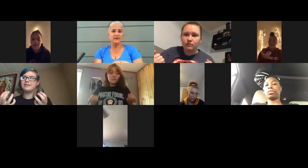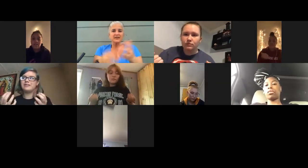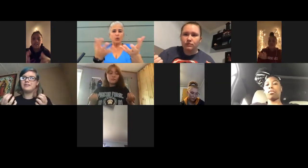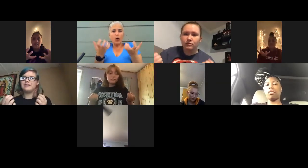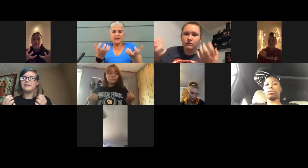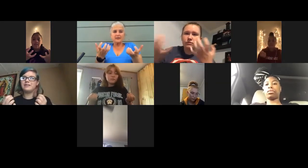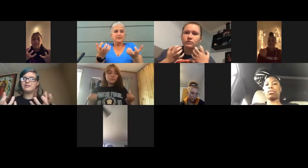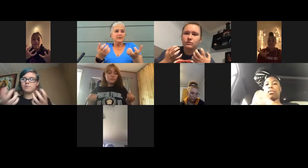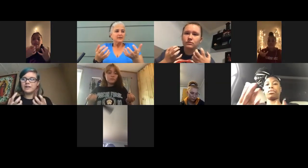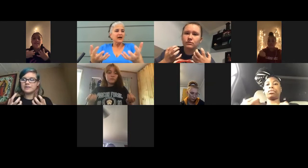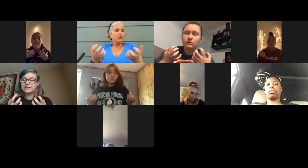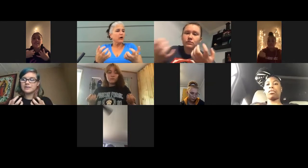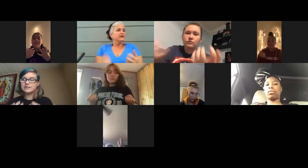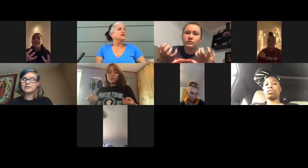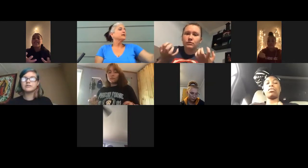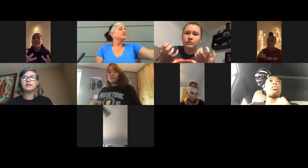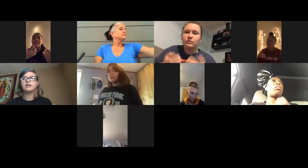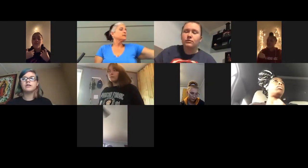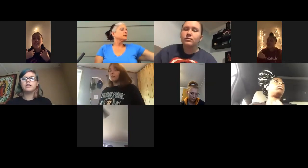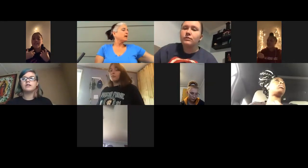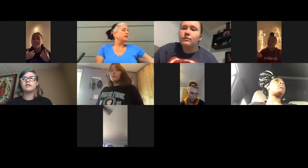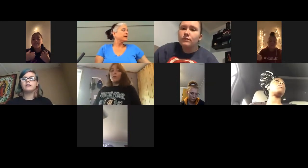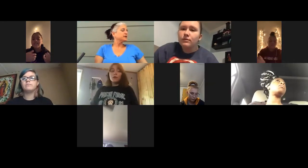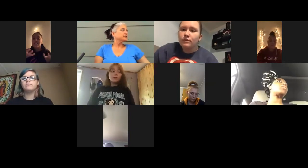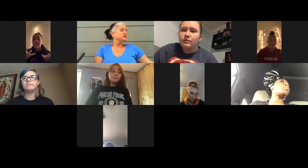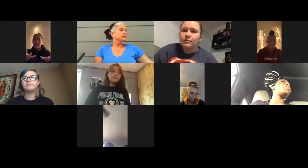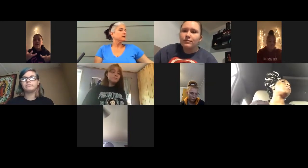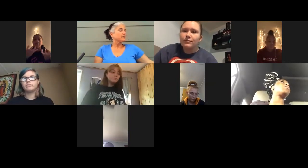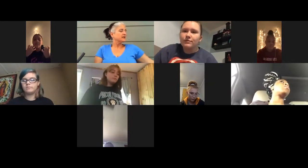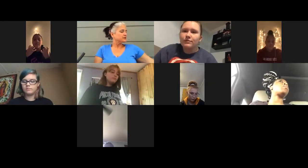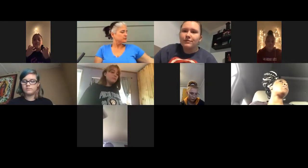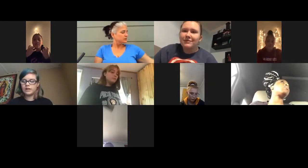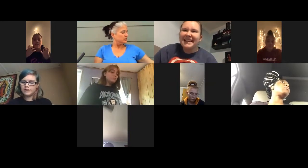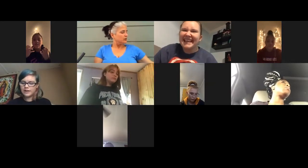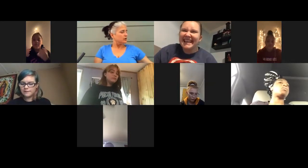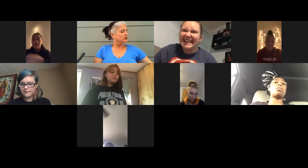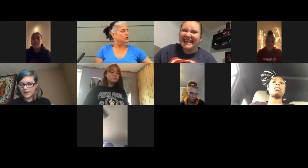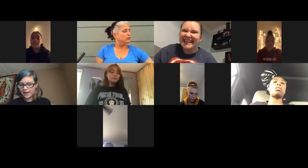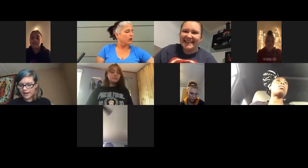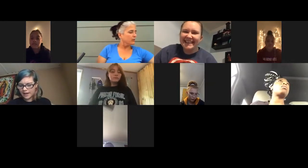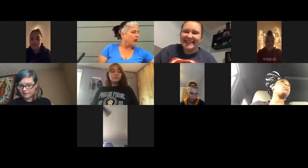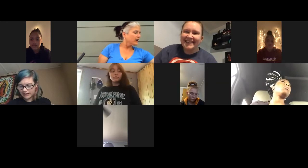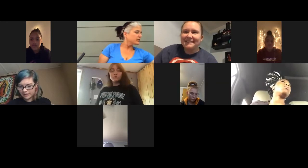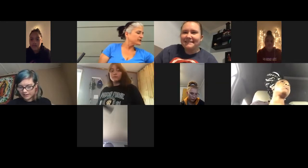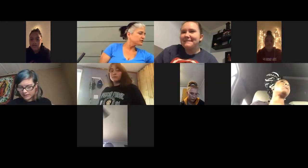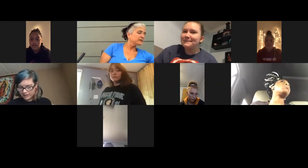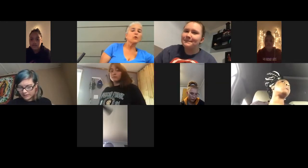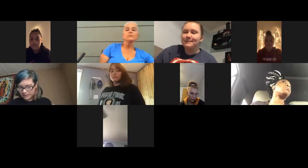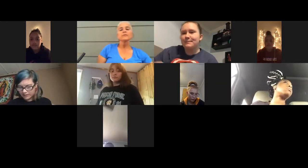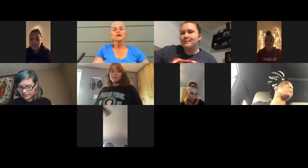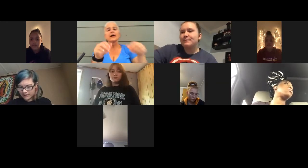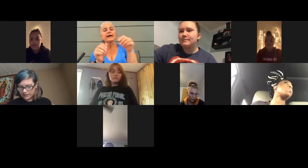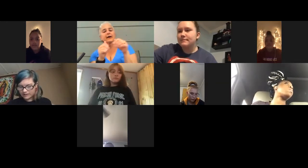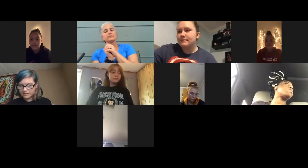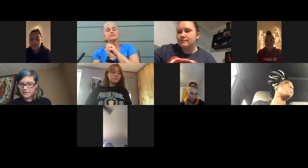I want some pizza. Want. I want it. Come here. Get mommy. Mommy, I'll pet your nose. Come here. Mommy's at you. I'm here. Mom, I'm hot. Go get in your swimming pool.